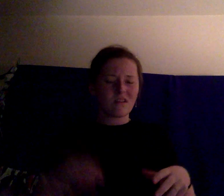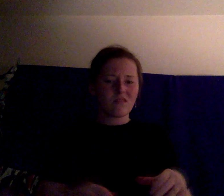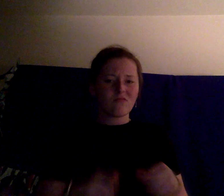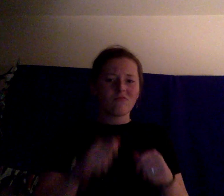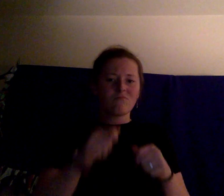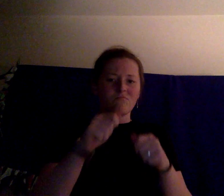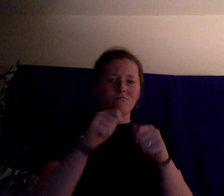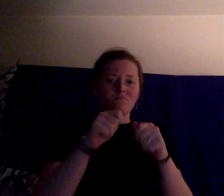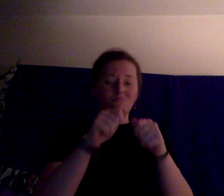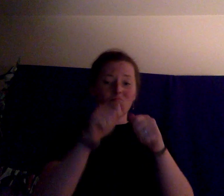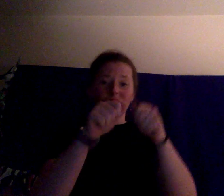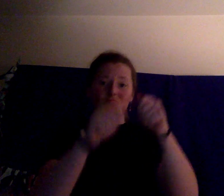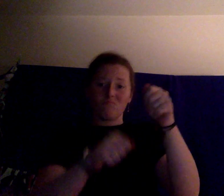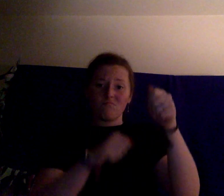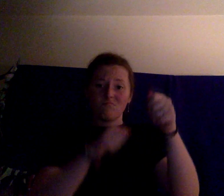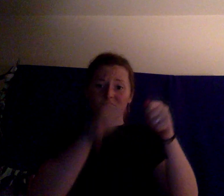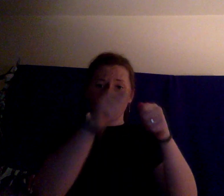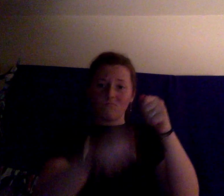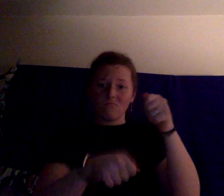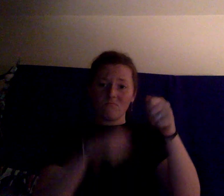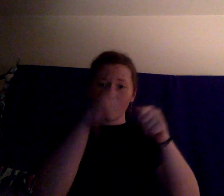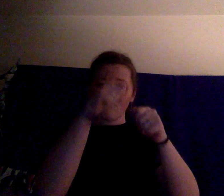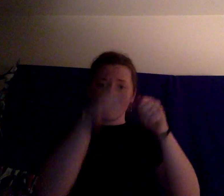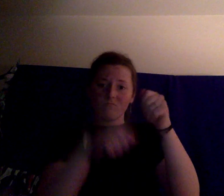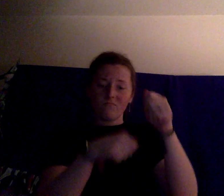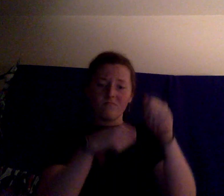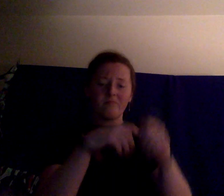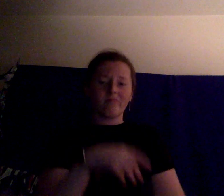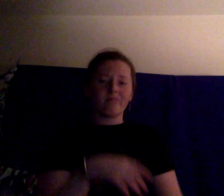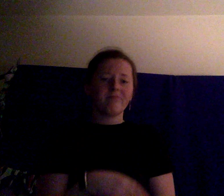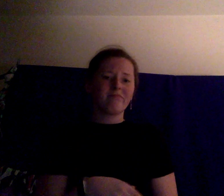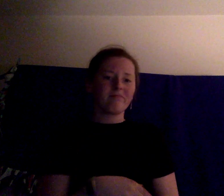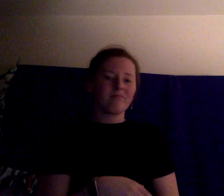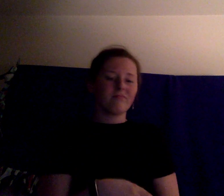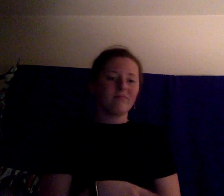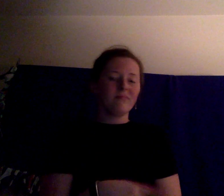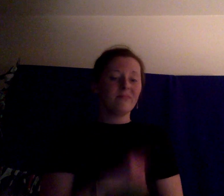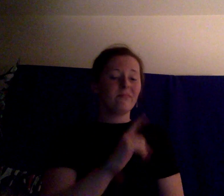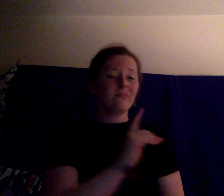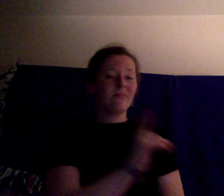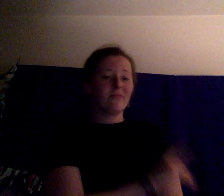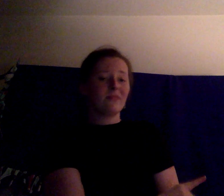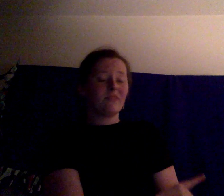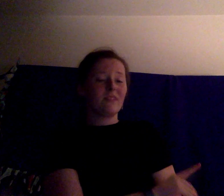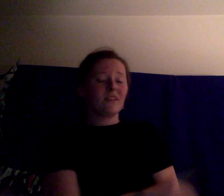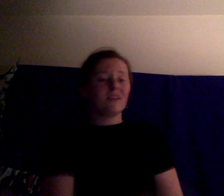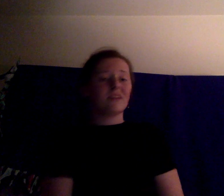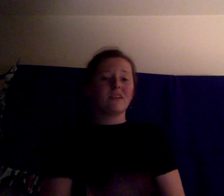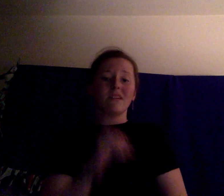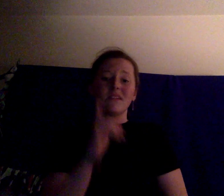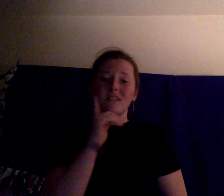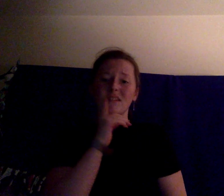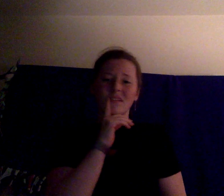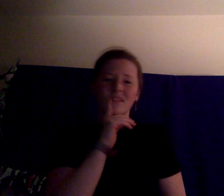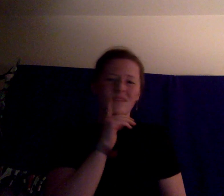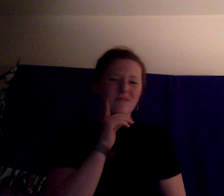"In some way, I have an advantage over hearing drivers. I have very sensitive feeling, and so I've